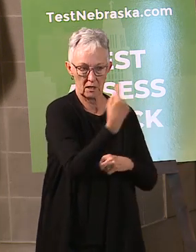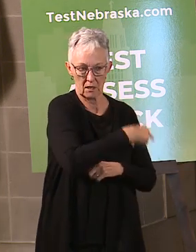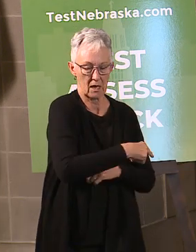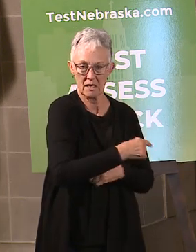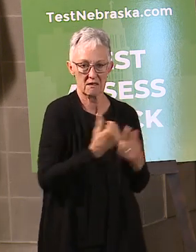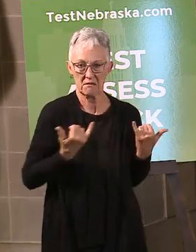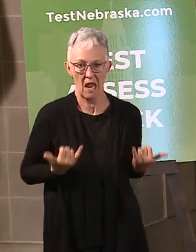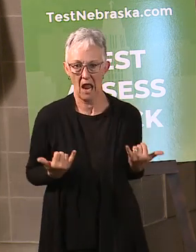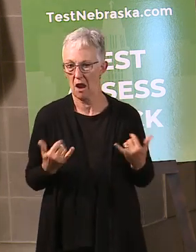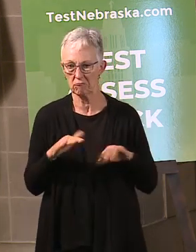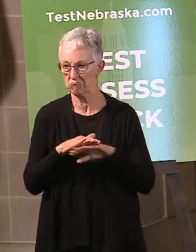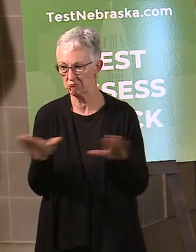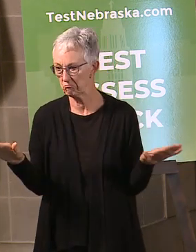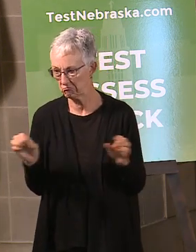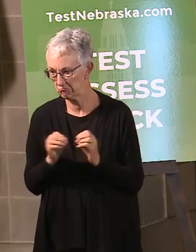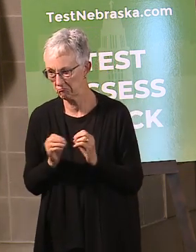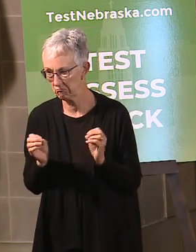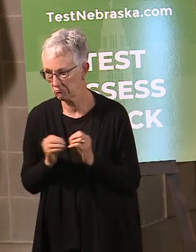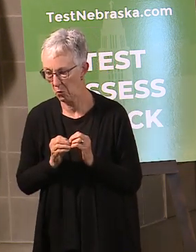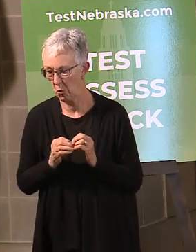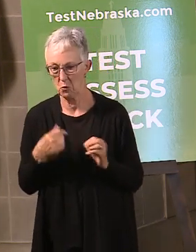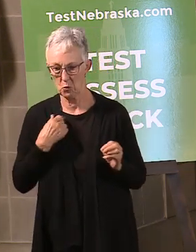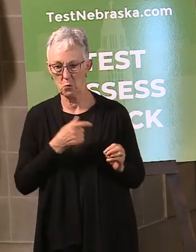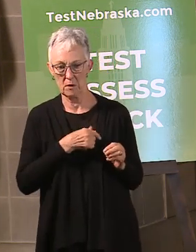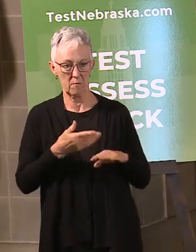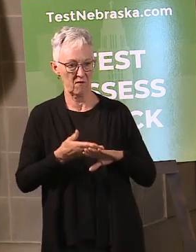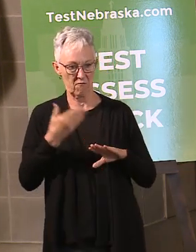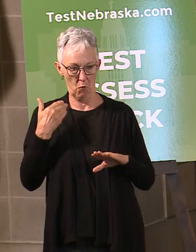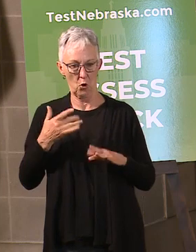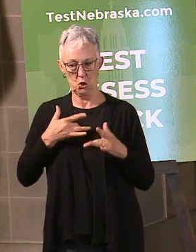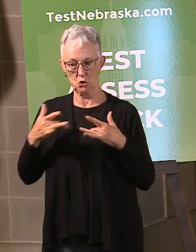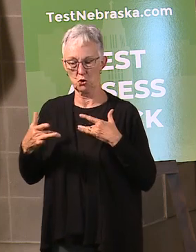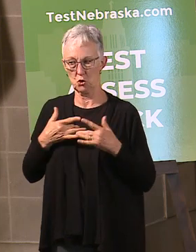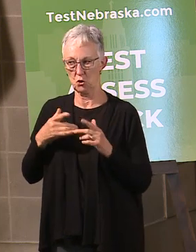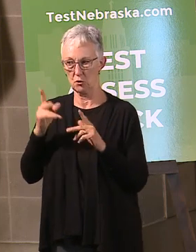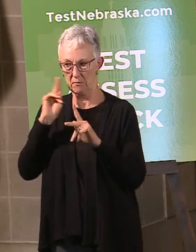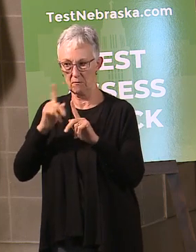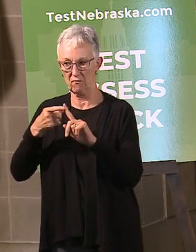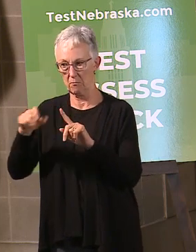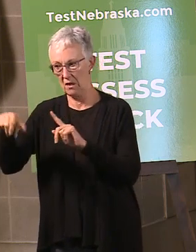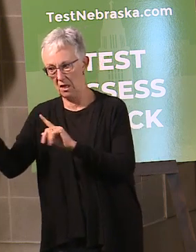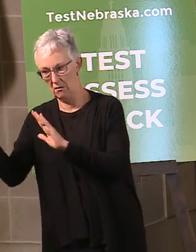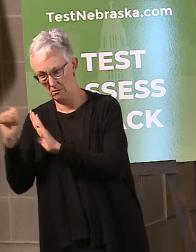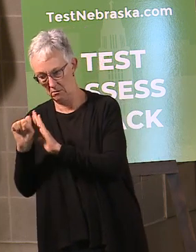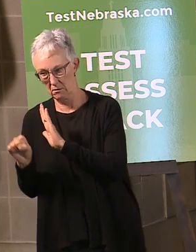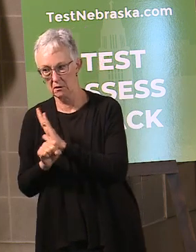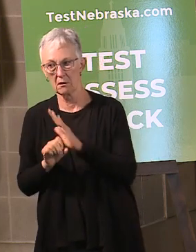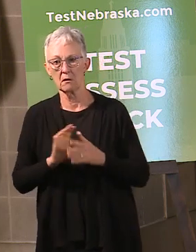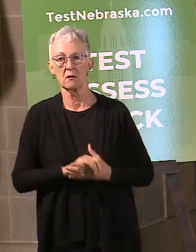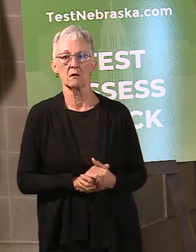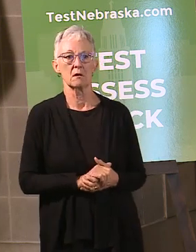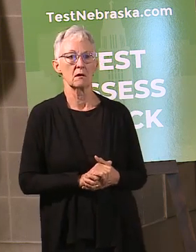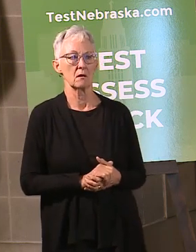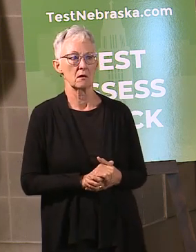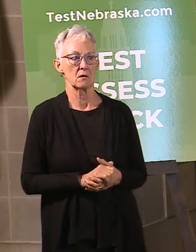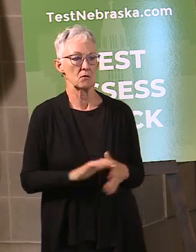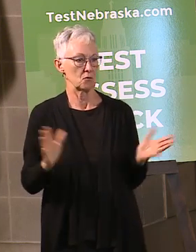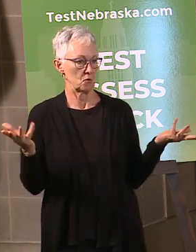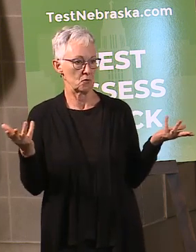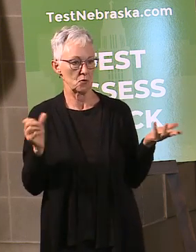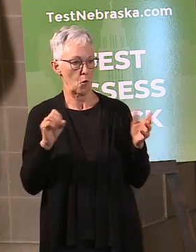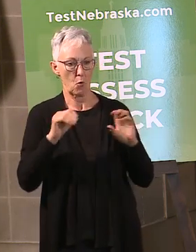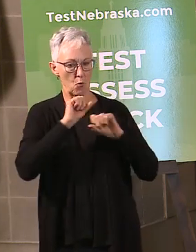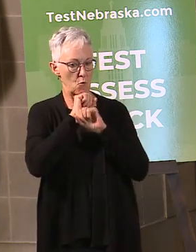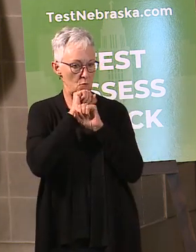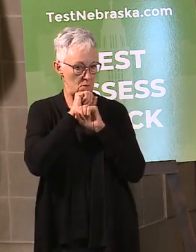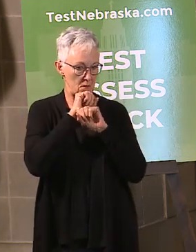City and Sioux City, or Cheyenne and Scotts Bluff, that sort of thing. Not intended to count those people. So we're not really putting anything in place